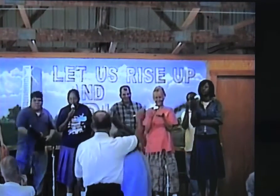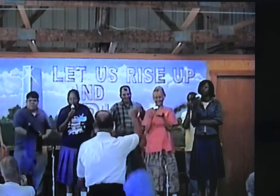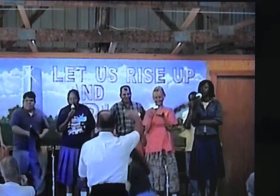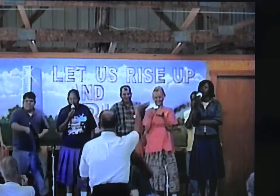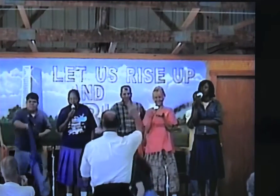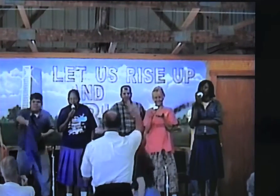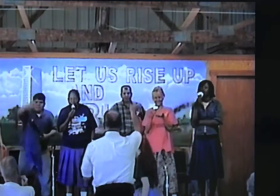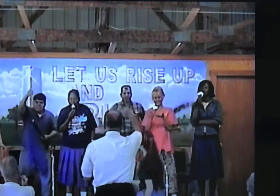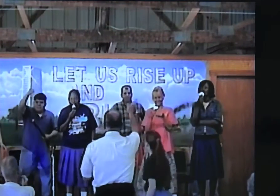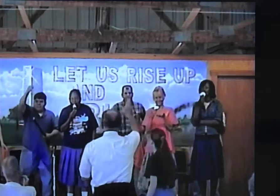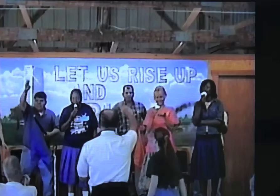Here we go. Ready?